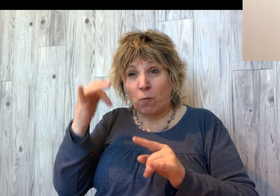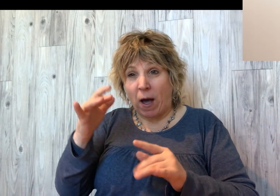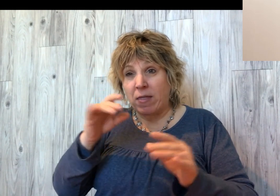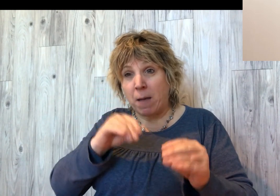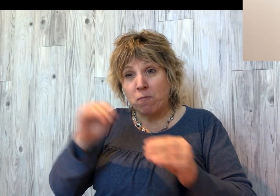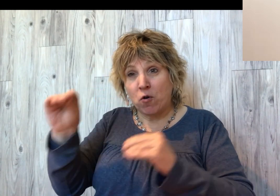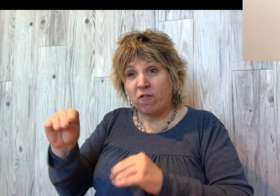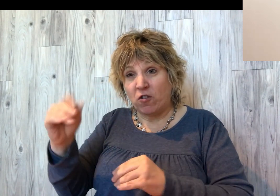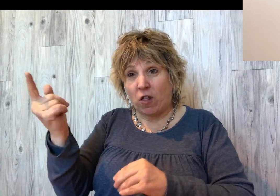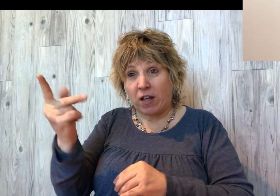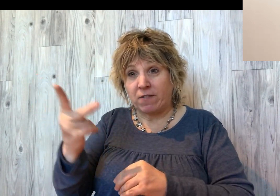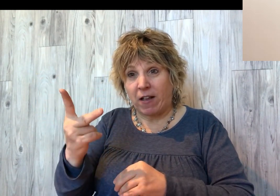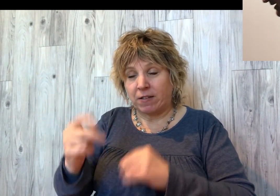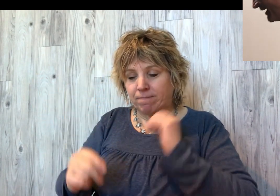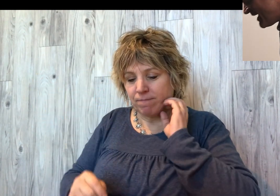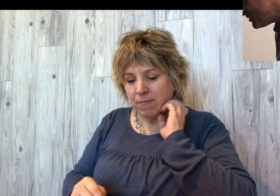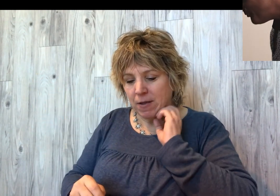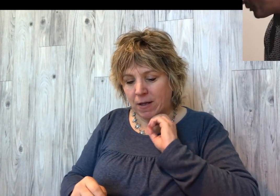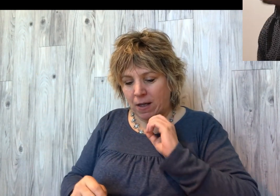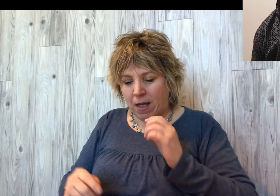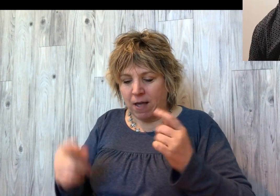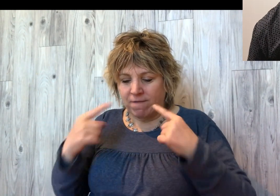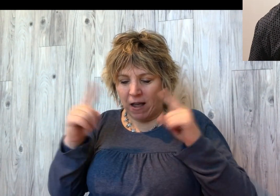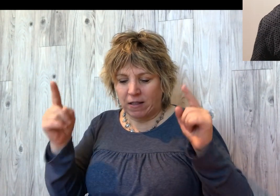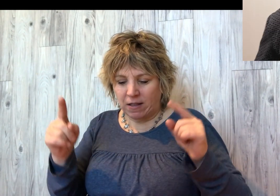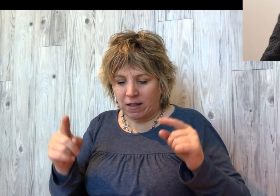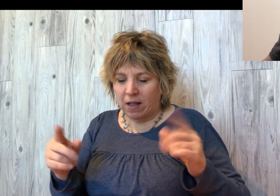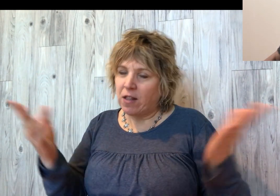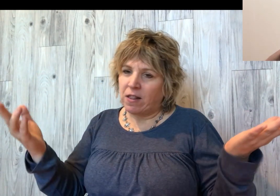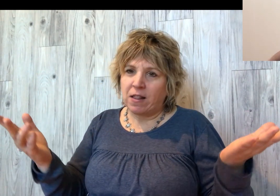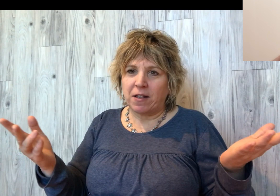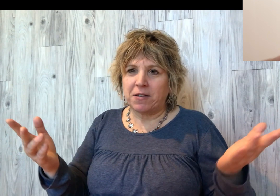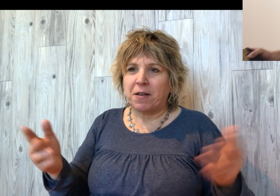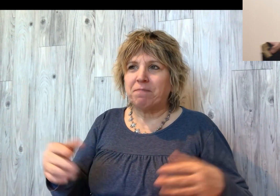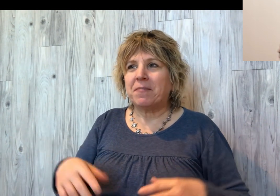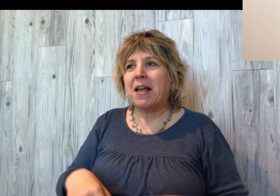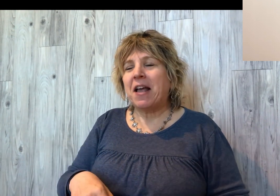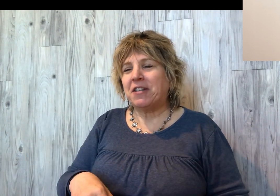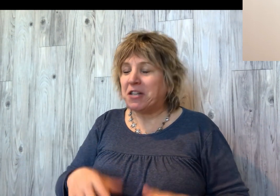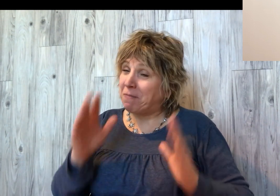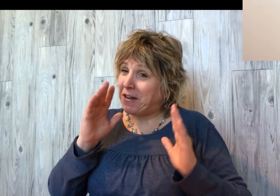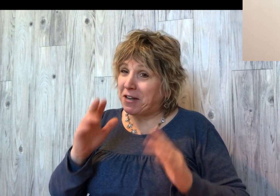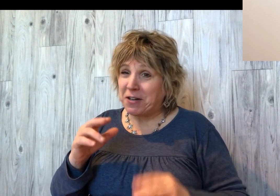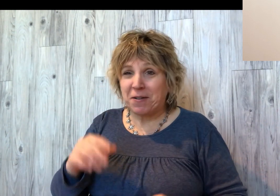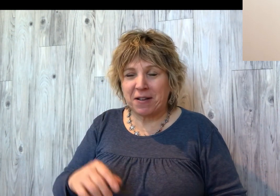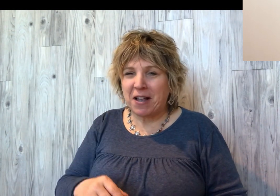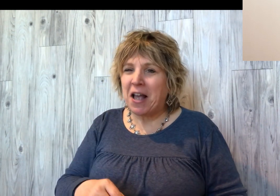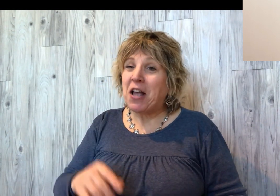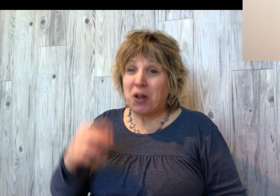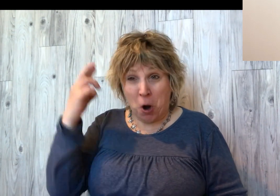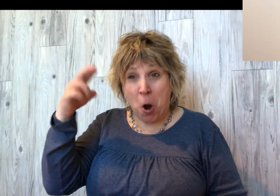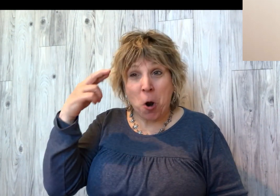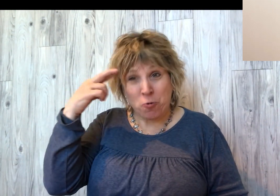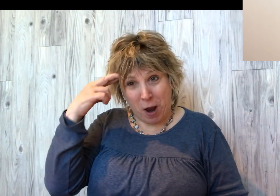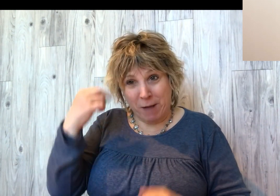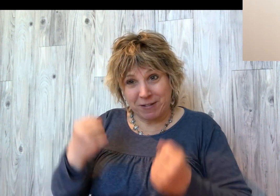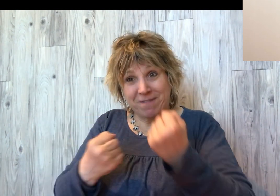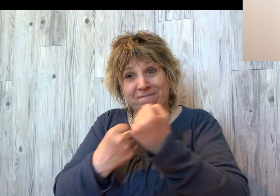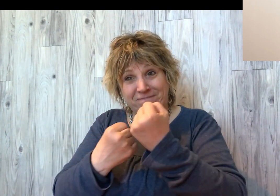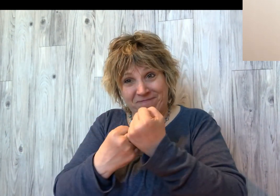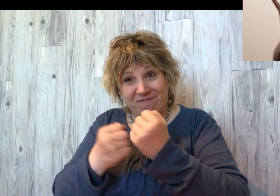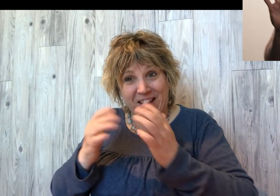Las Vegas. We'll just go on from that. And then finally, let's just be honest. Let's go with wisdom for a second. You're going to be a Rams